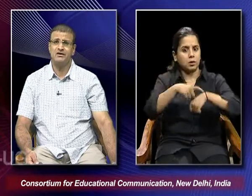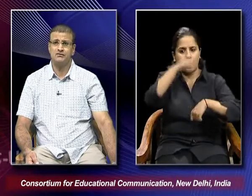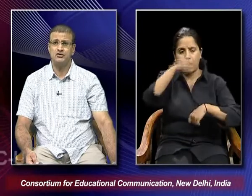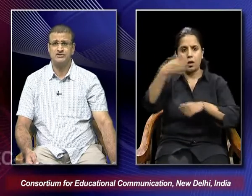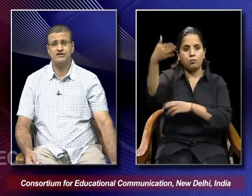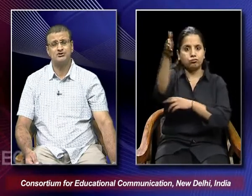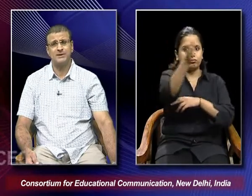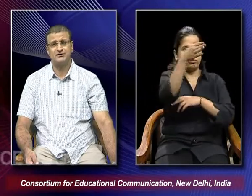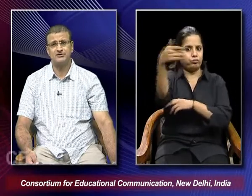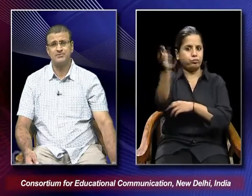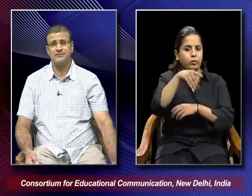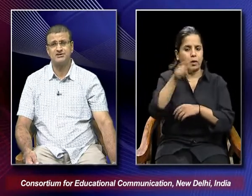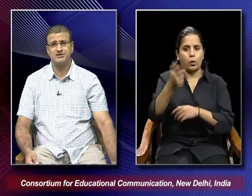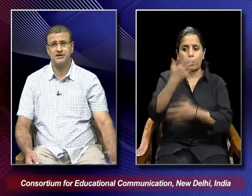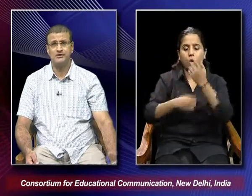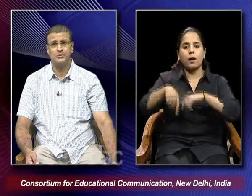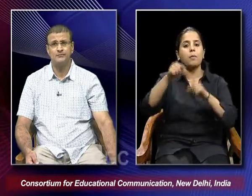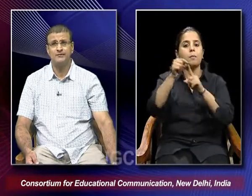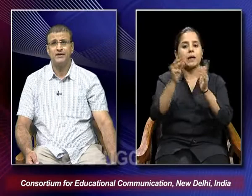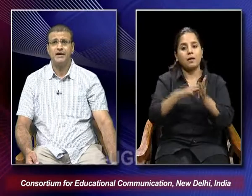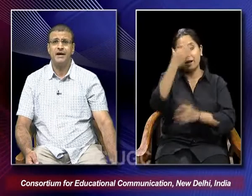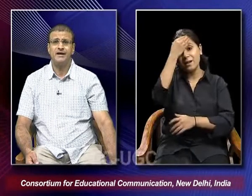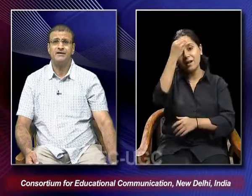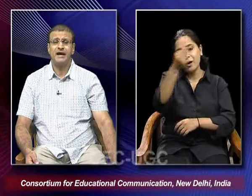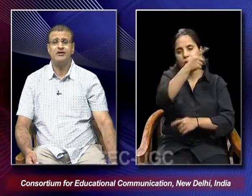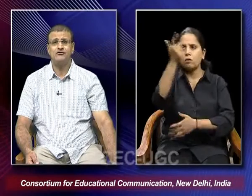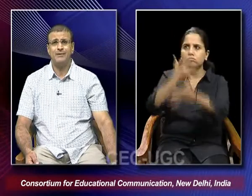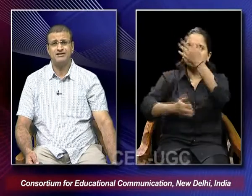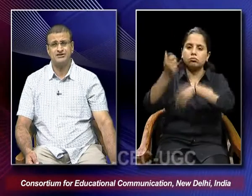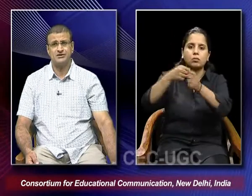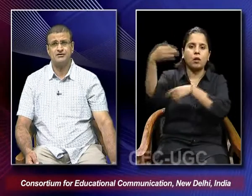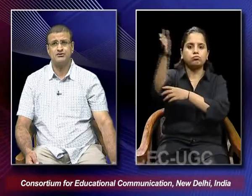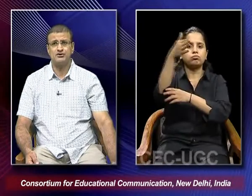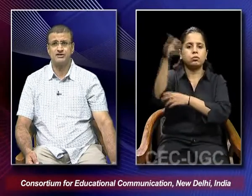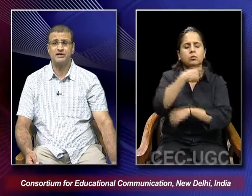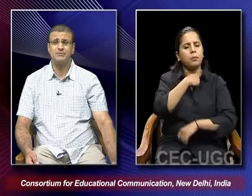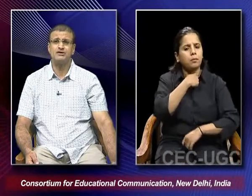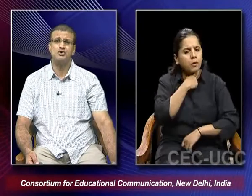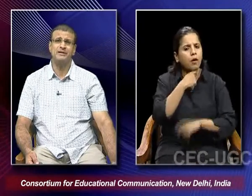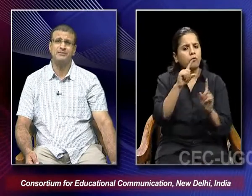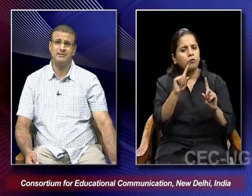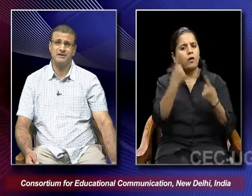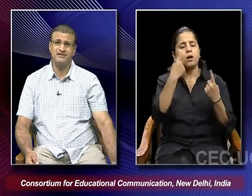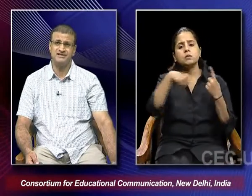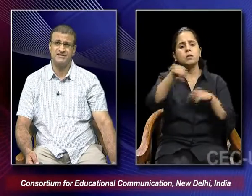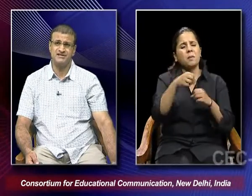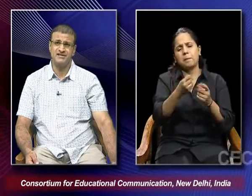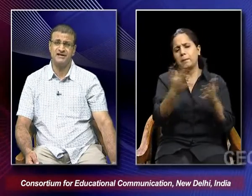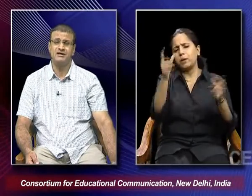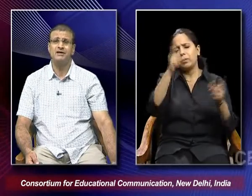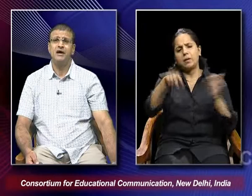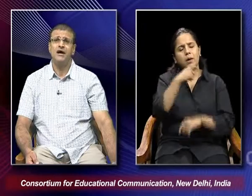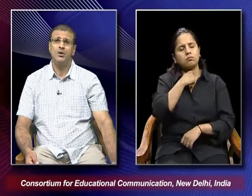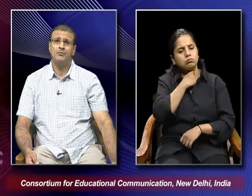flag was raised by the first Prime Minister Nehru, and the kind of pledge which was taken by so many people in that sense,